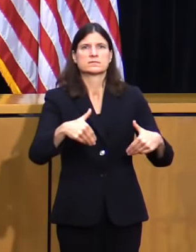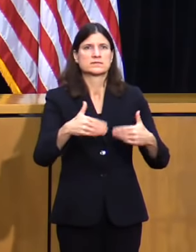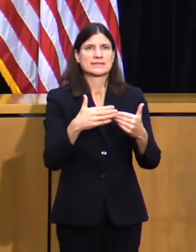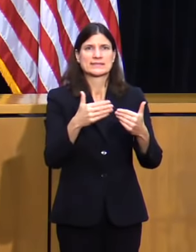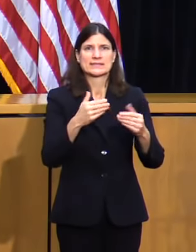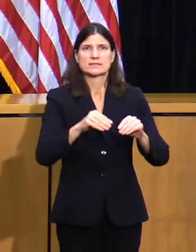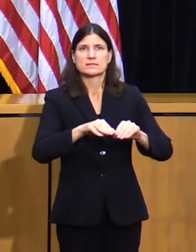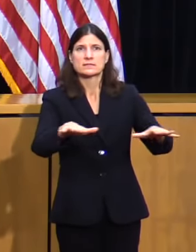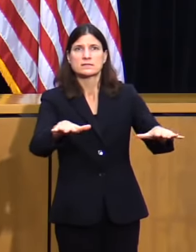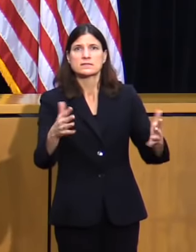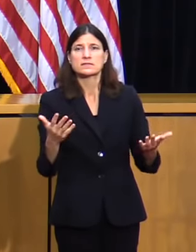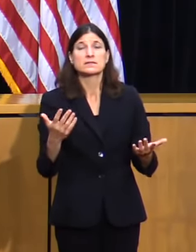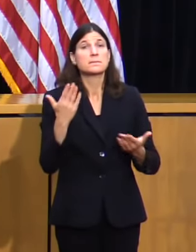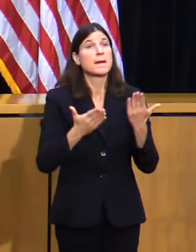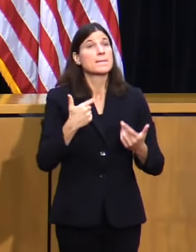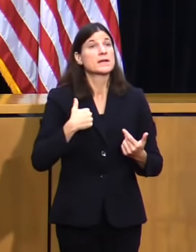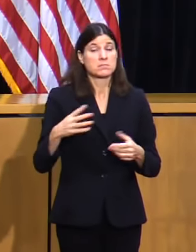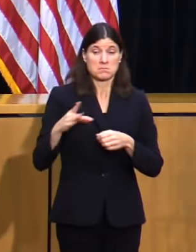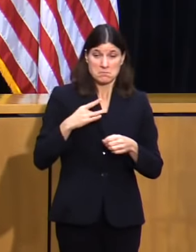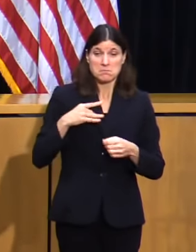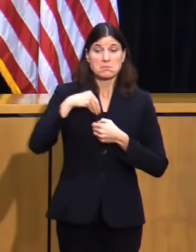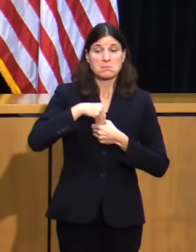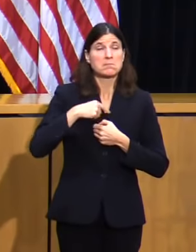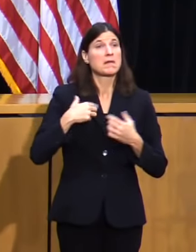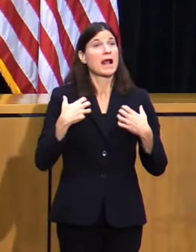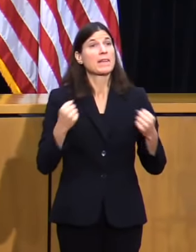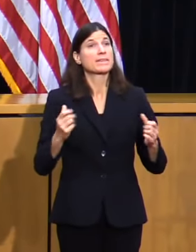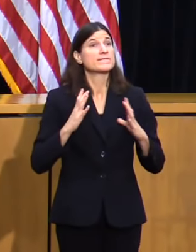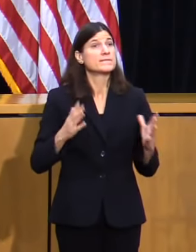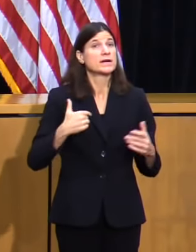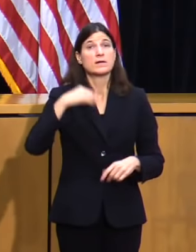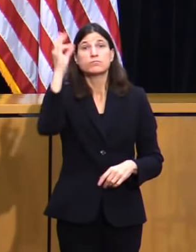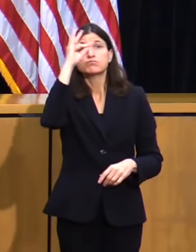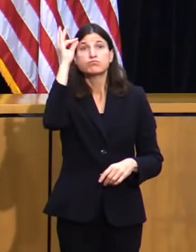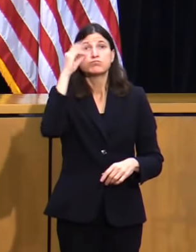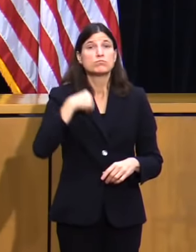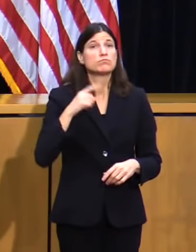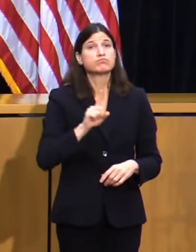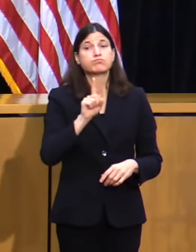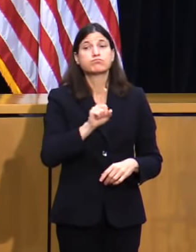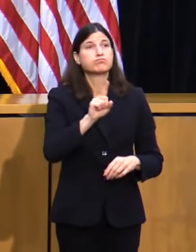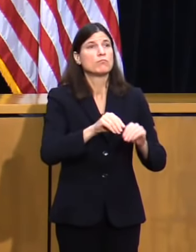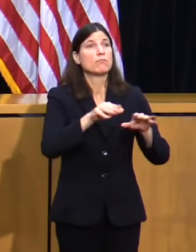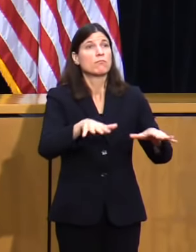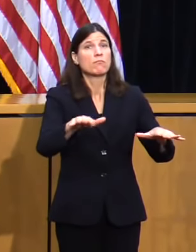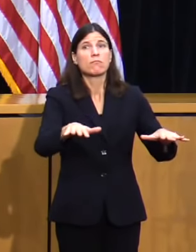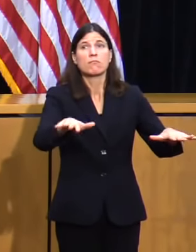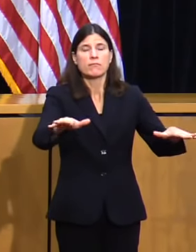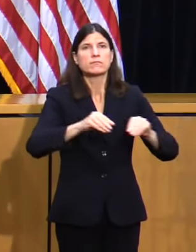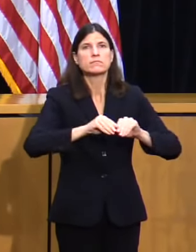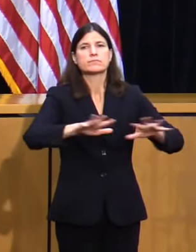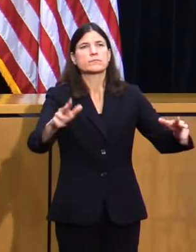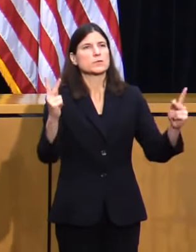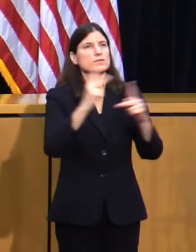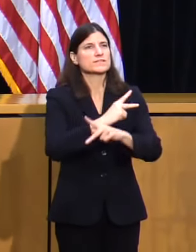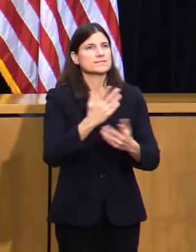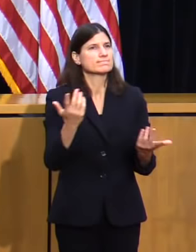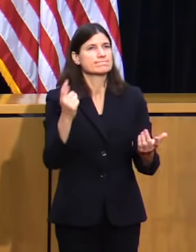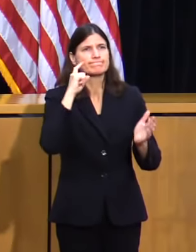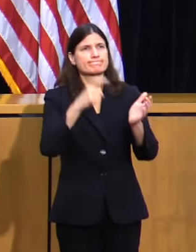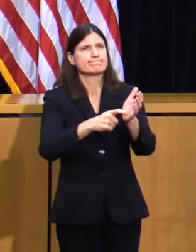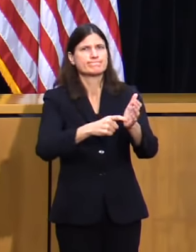a life-threatening and extraordinarily dangerous illness. And that is really, in many respects, where the